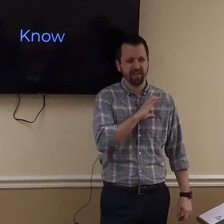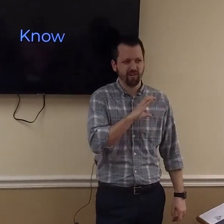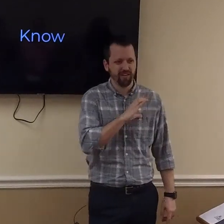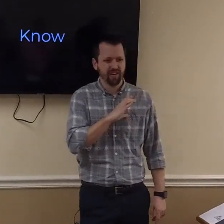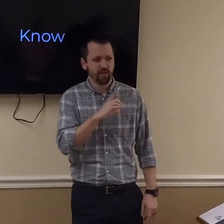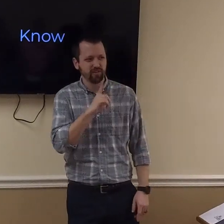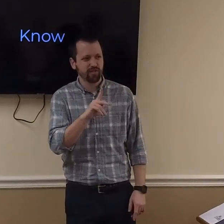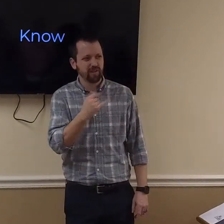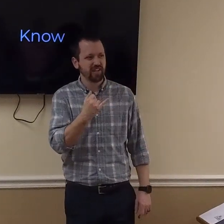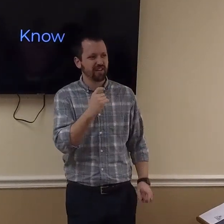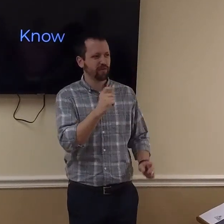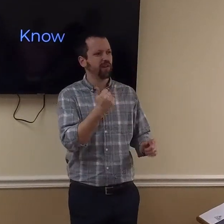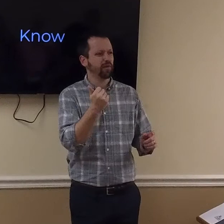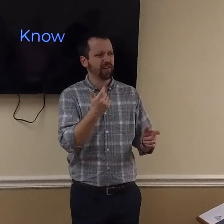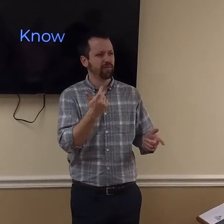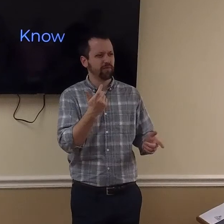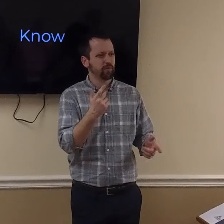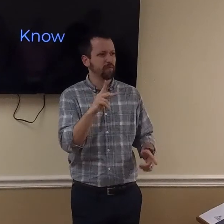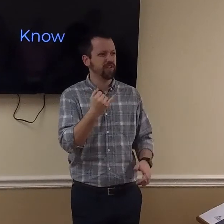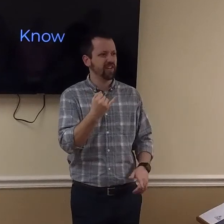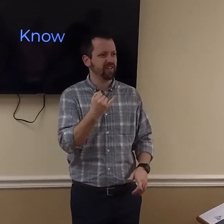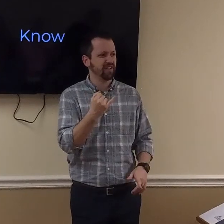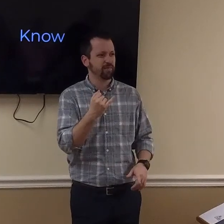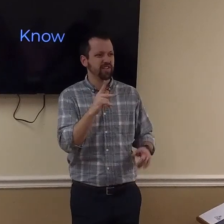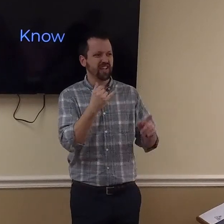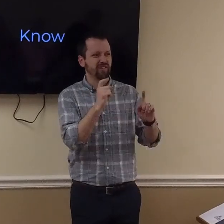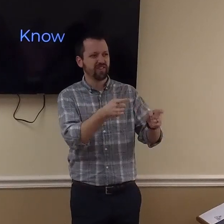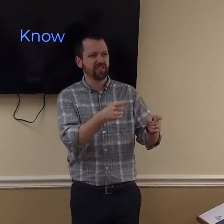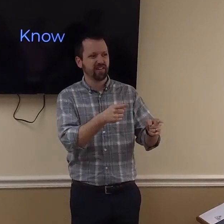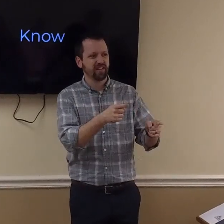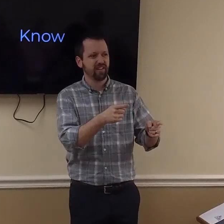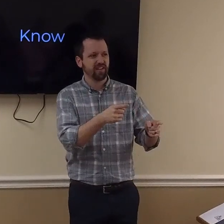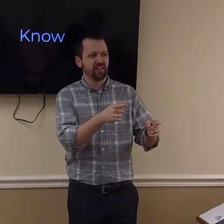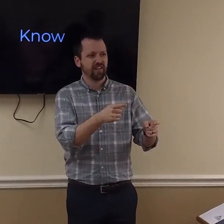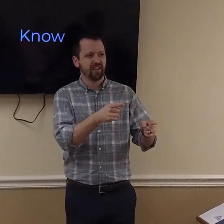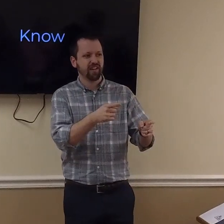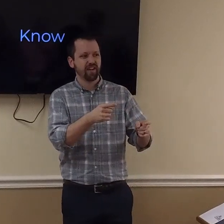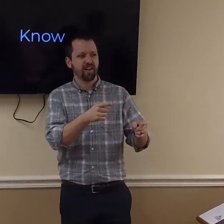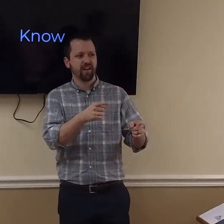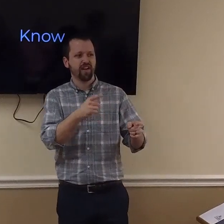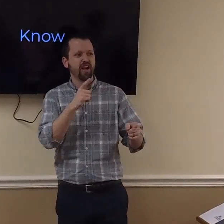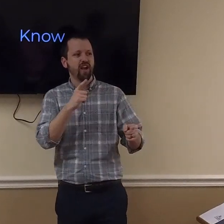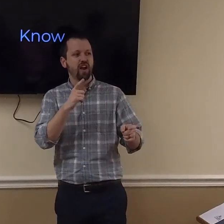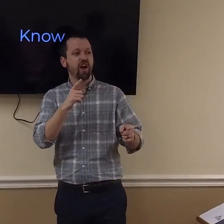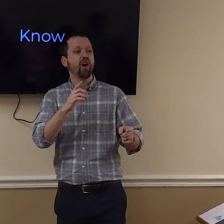Carol. Wasn't sure PJ or anyone else. Probably PJ. PJ gave No, it to you? actually, no, it was another deaf teenager. Oh, it